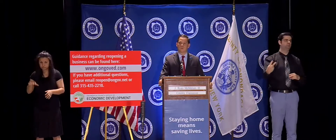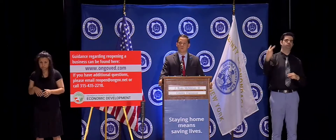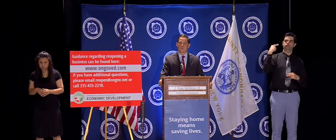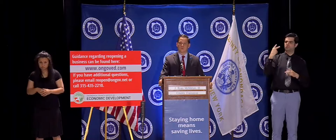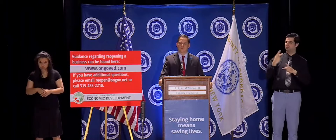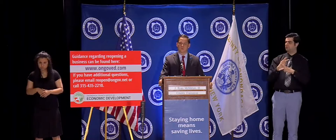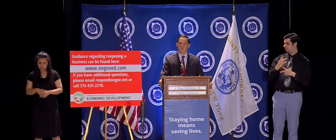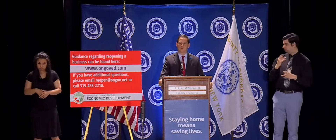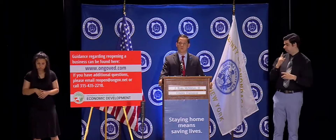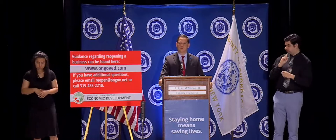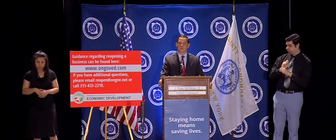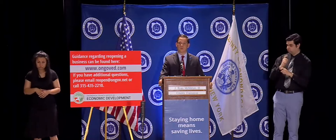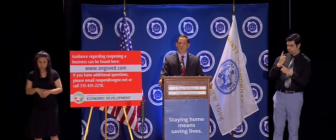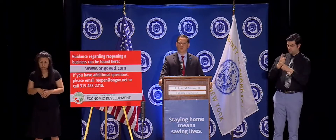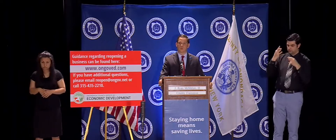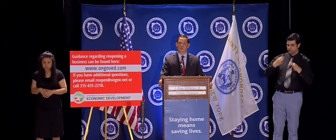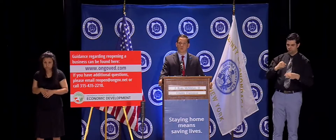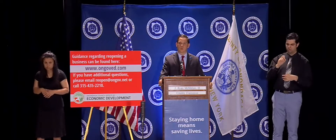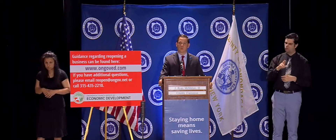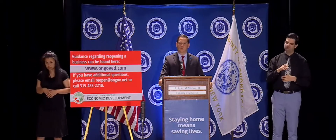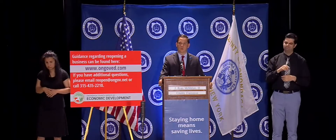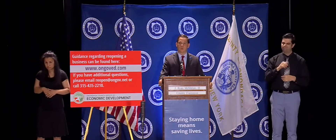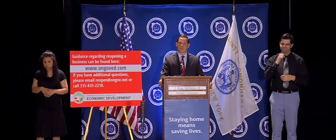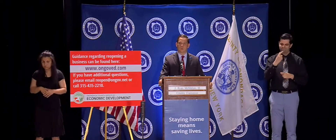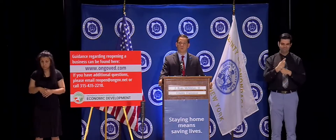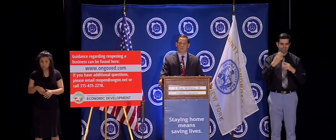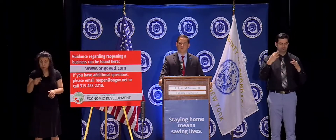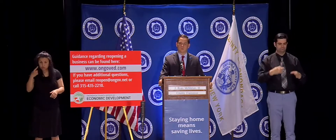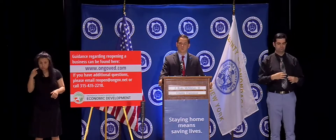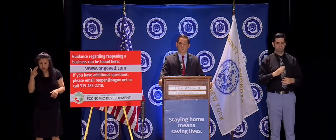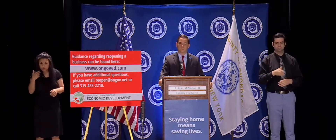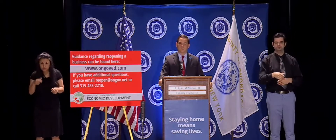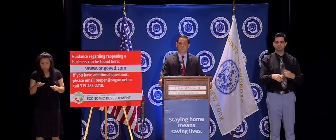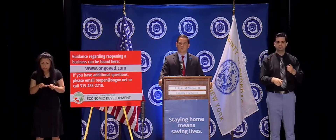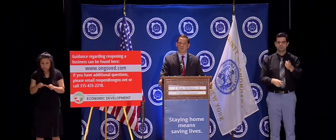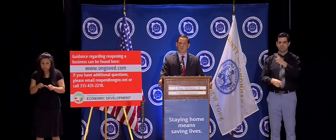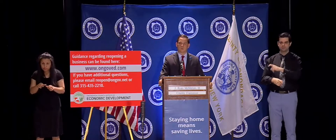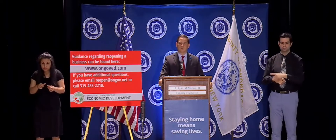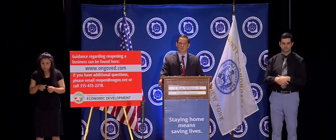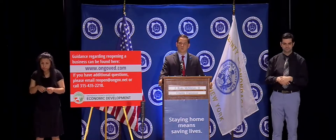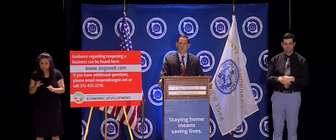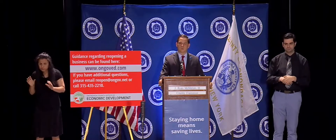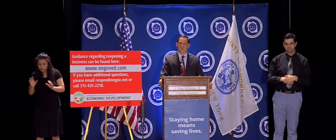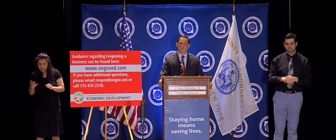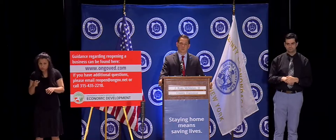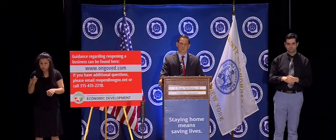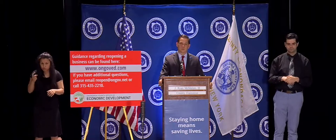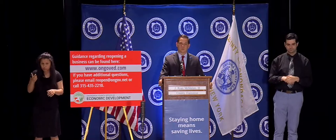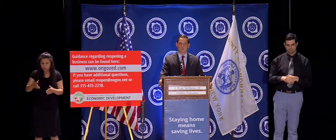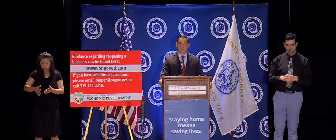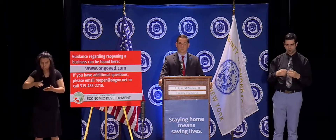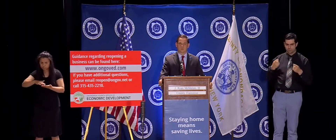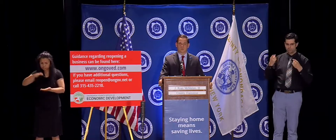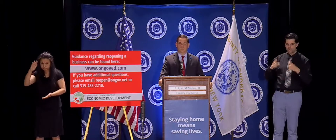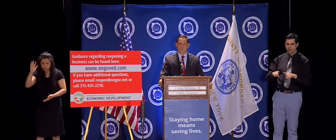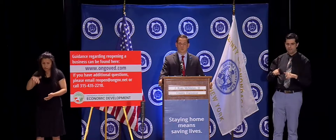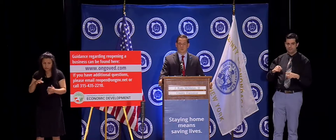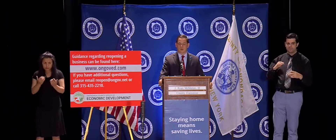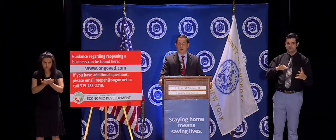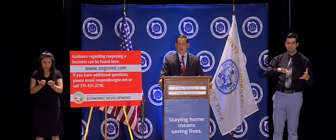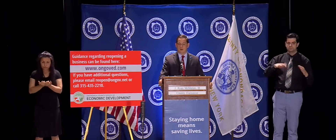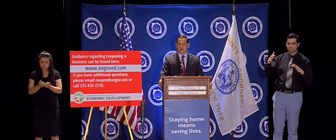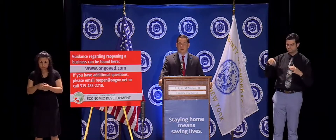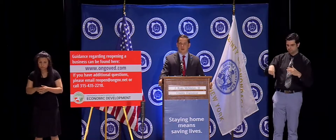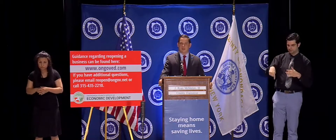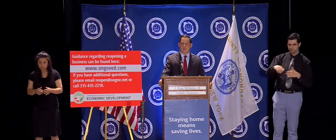because there is going to be nice weather? Do you close things down, and how do you enforce